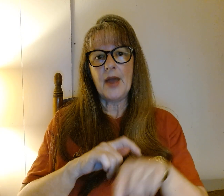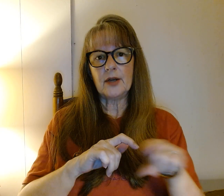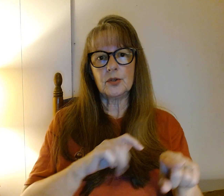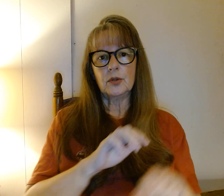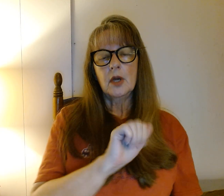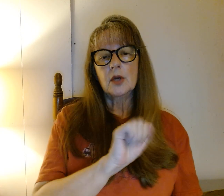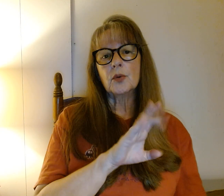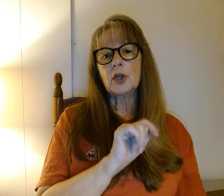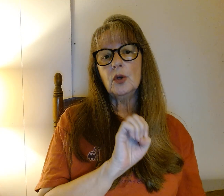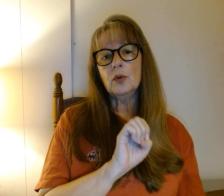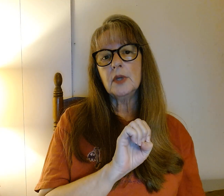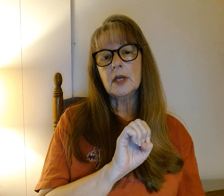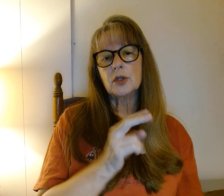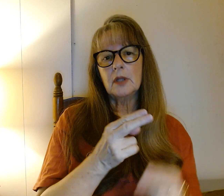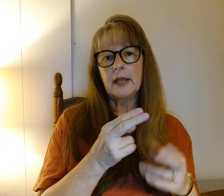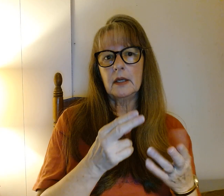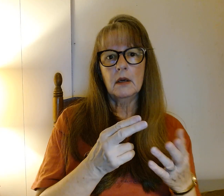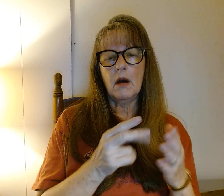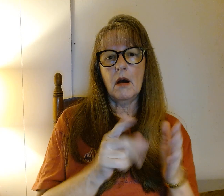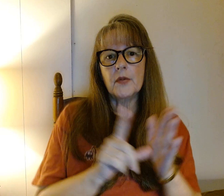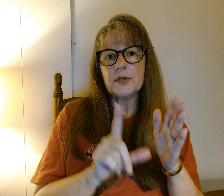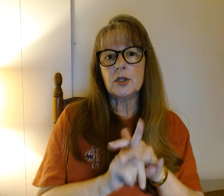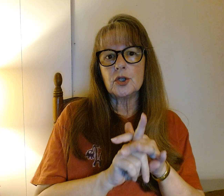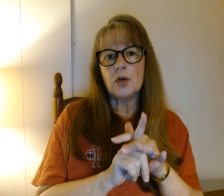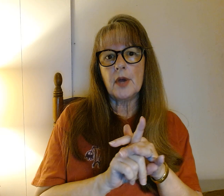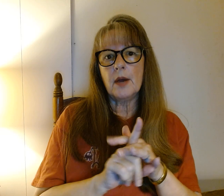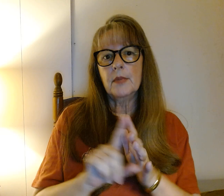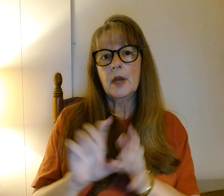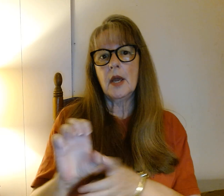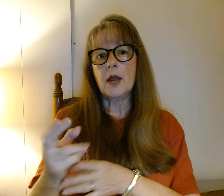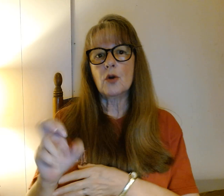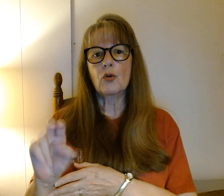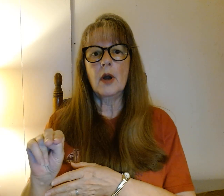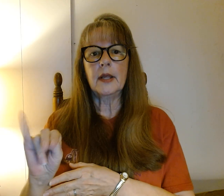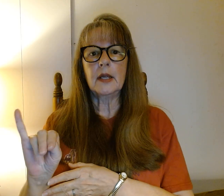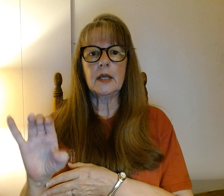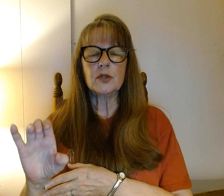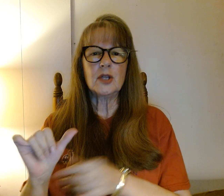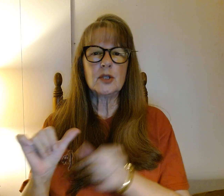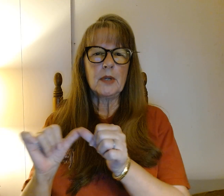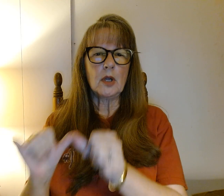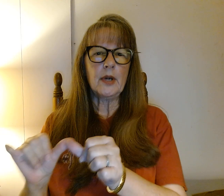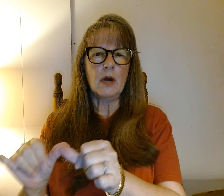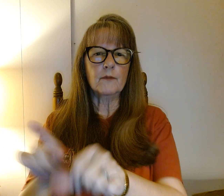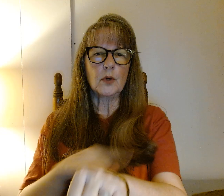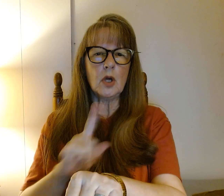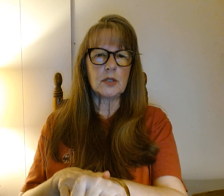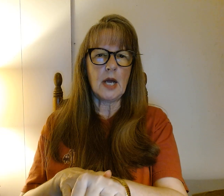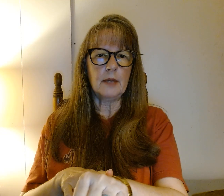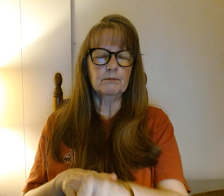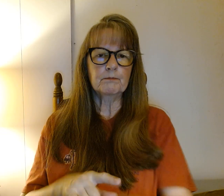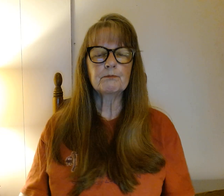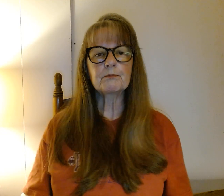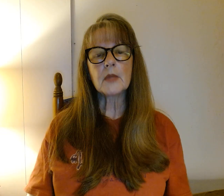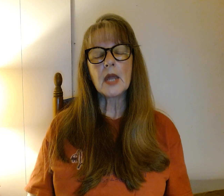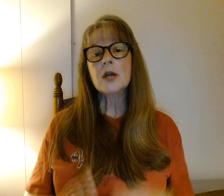factor. So acute is like all of a sudden it showed up, and chronic is it's been going on for a long time. So that's